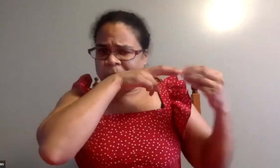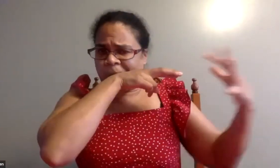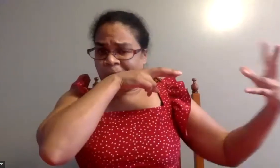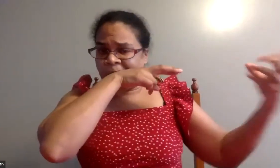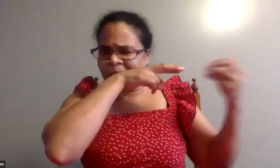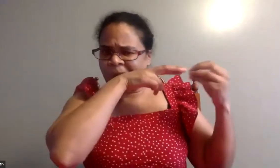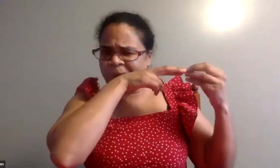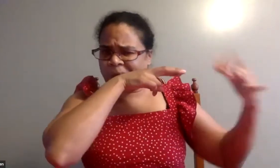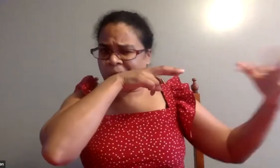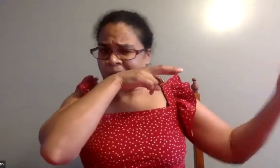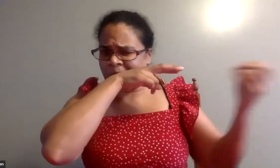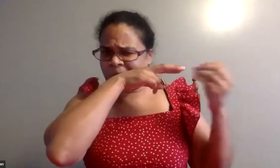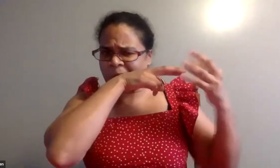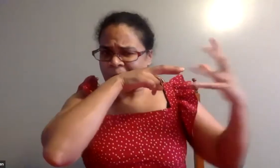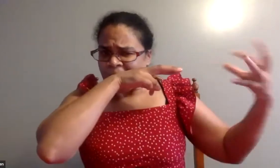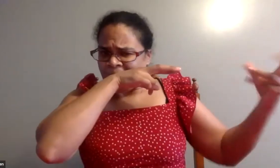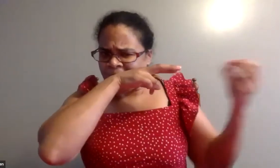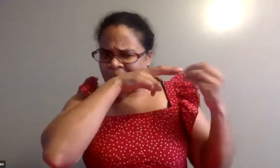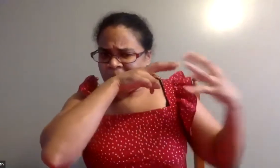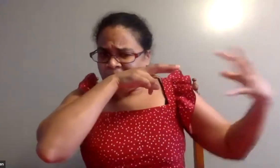Puff some fine cigars.